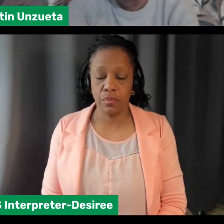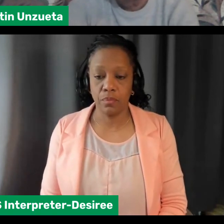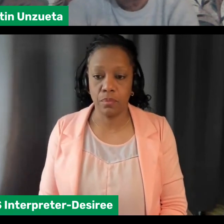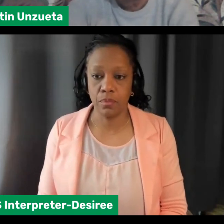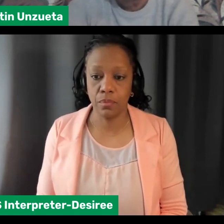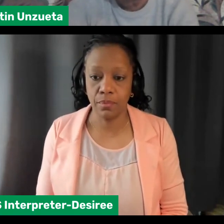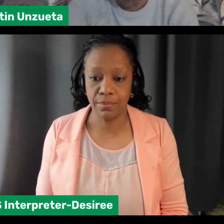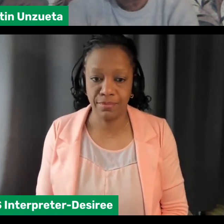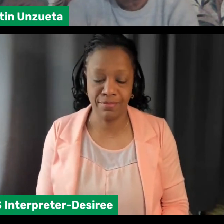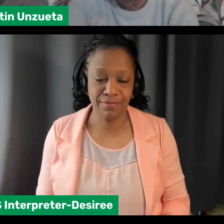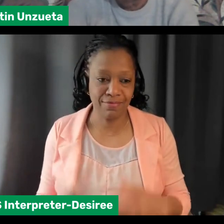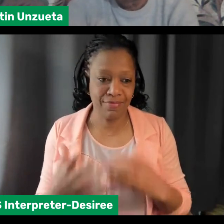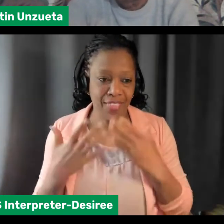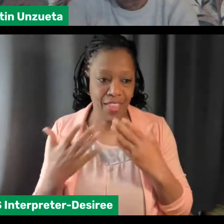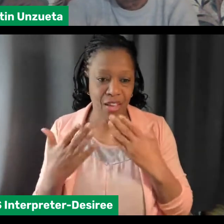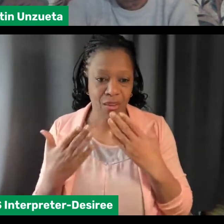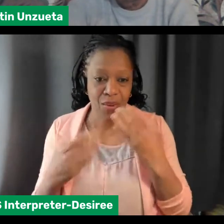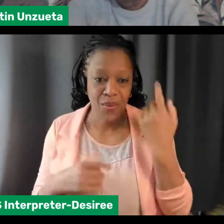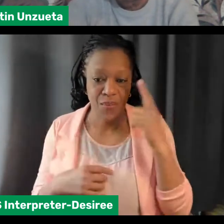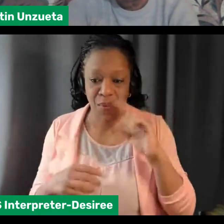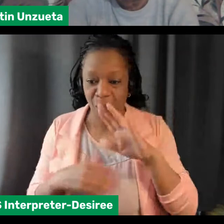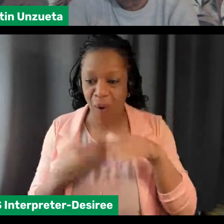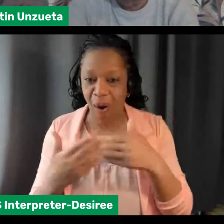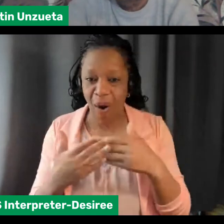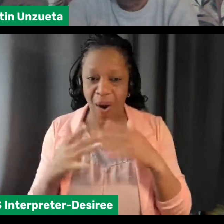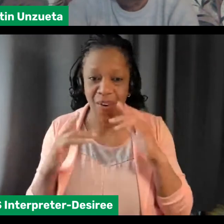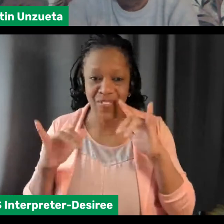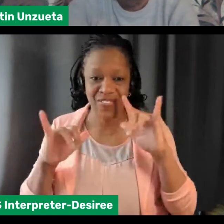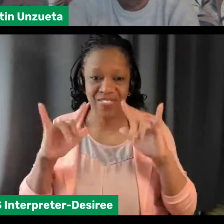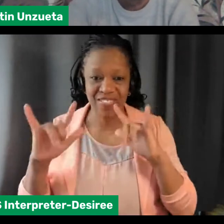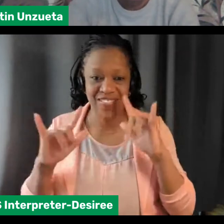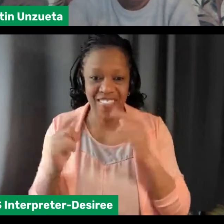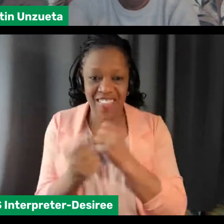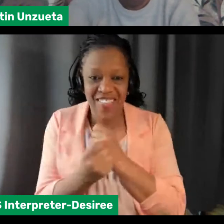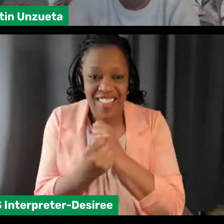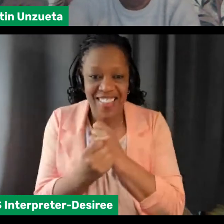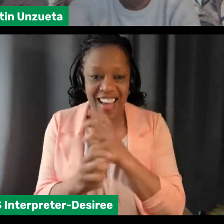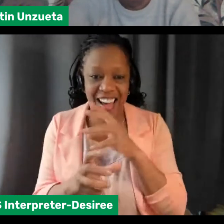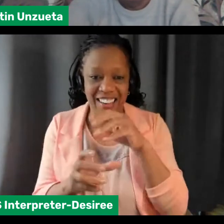Thanks for all the love in the chat. Martin, you're getting a bunch too.